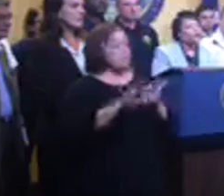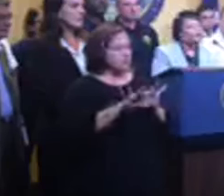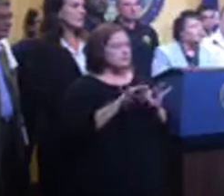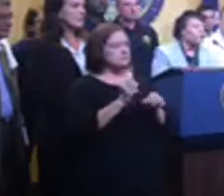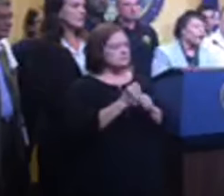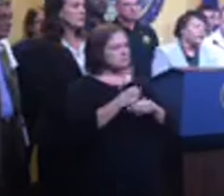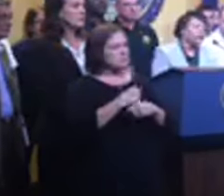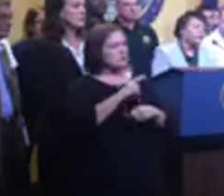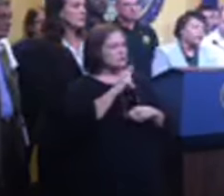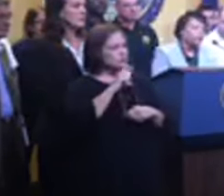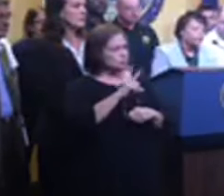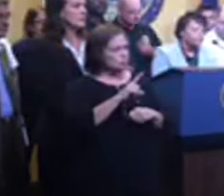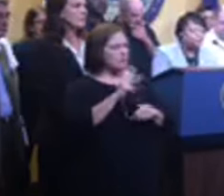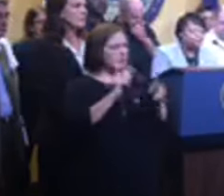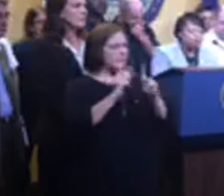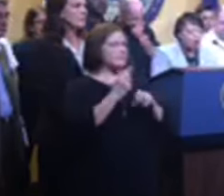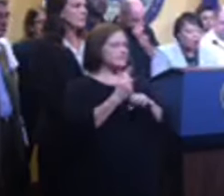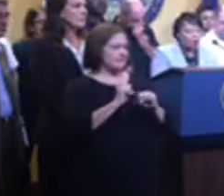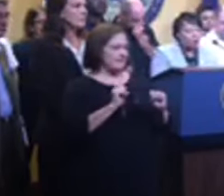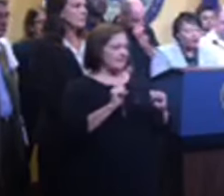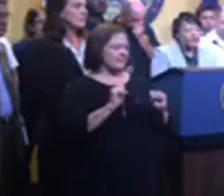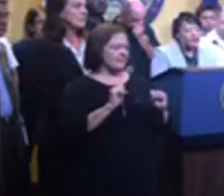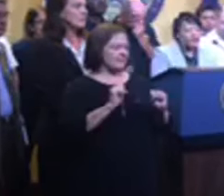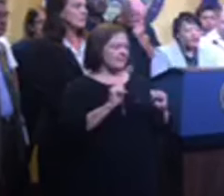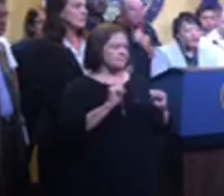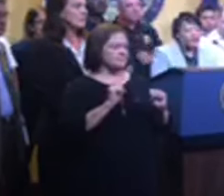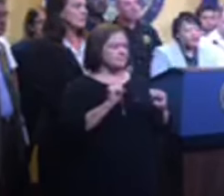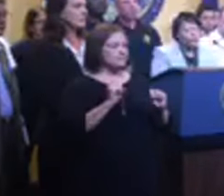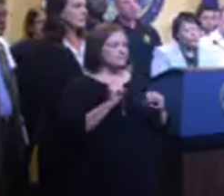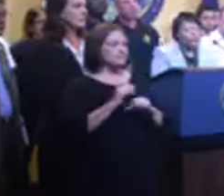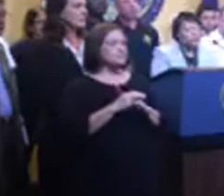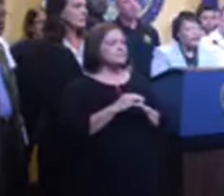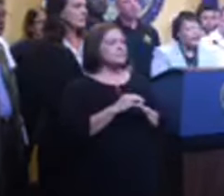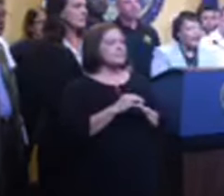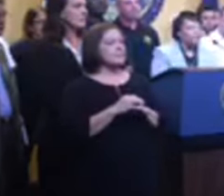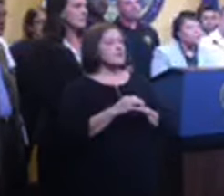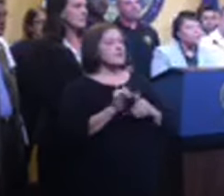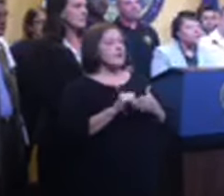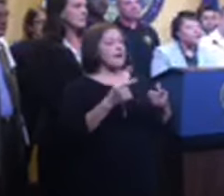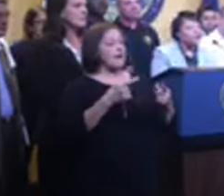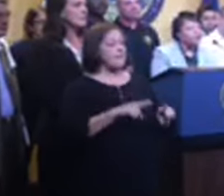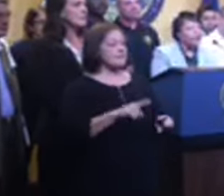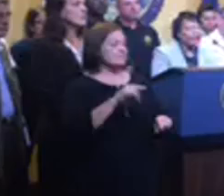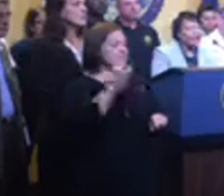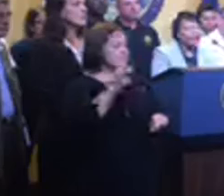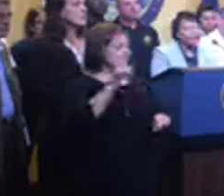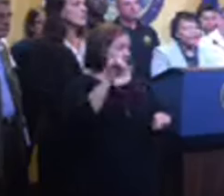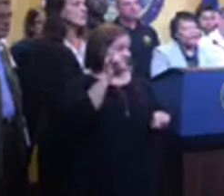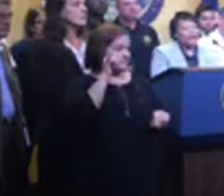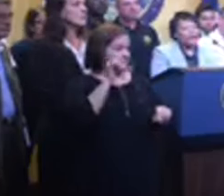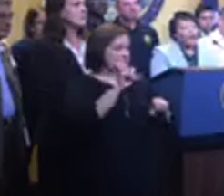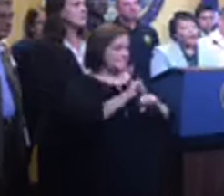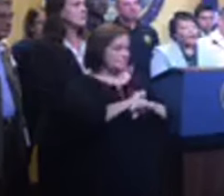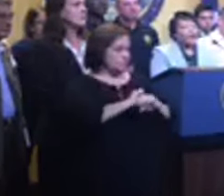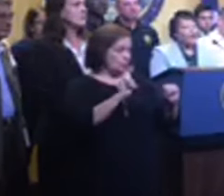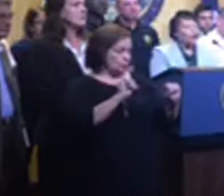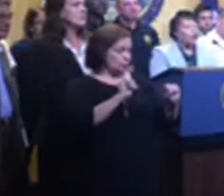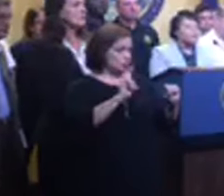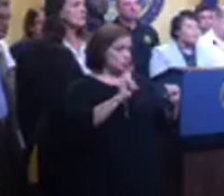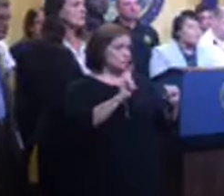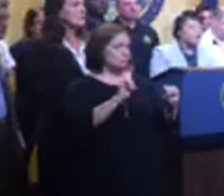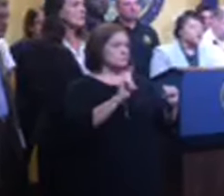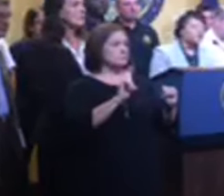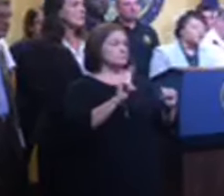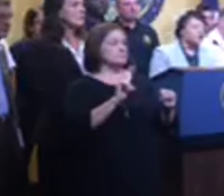we got our people out of that building. With the explosion that happened on yesterday, creating